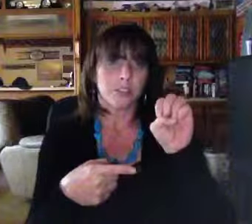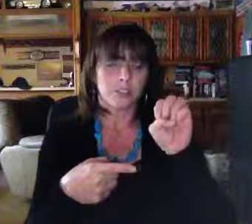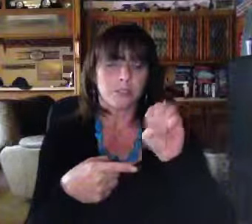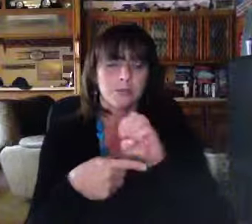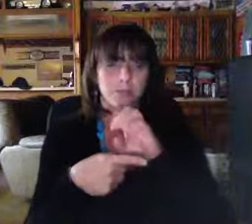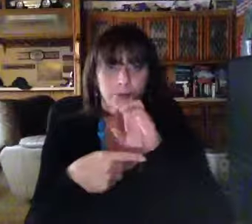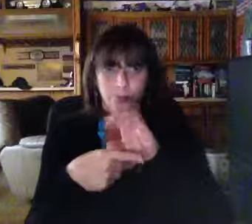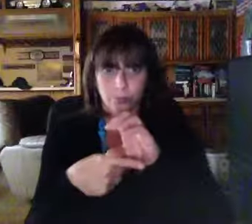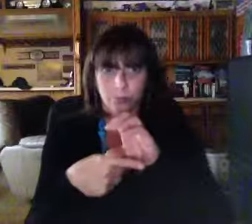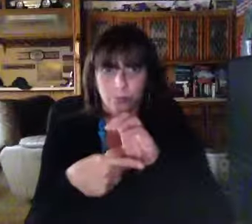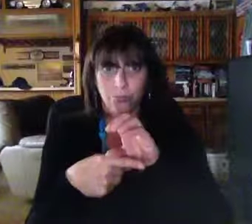our products.